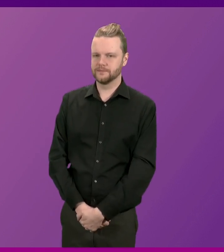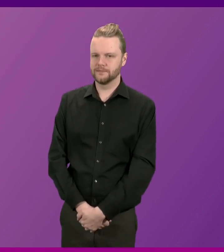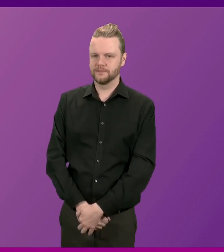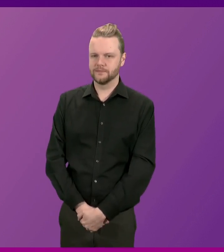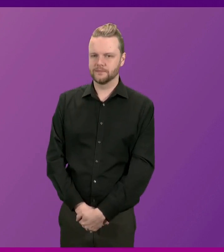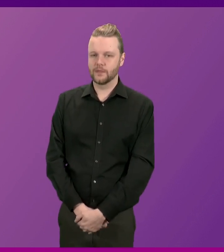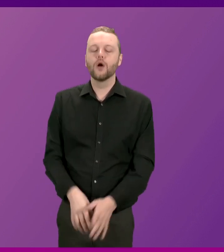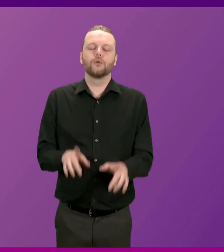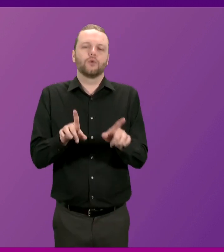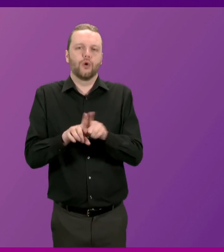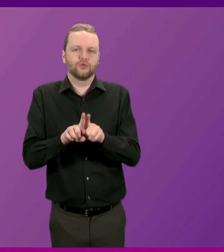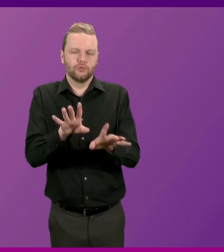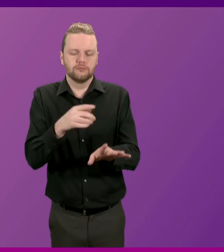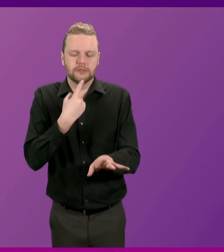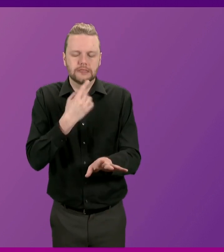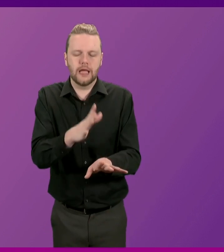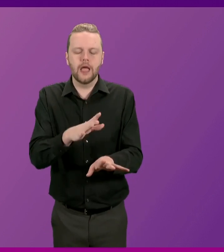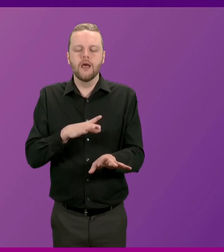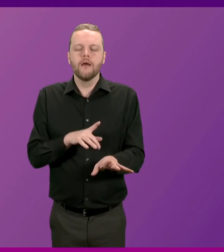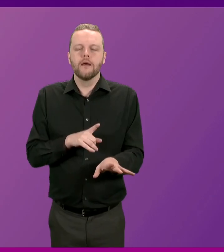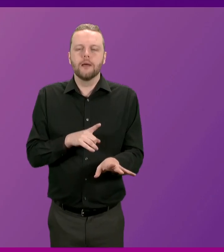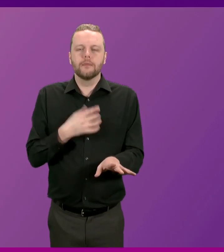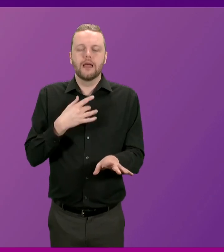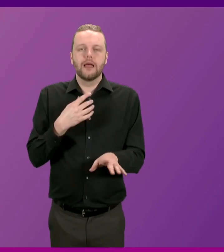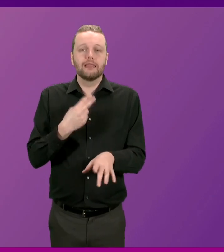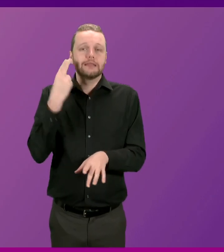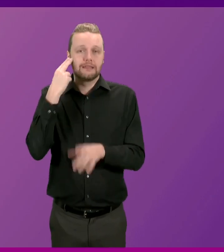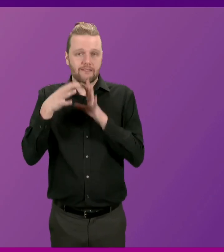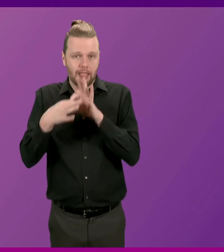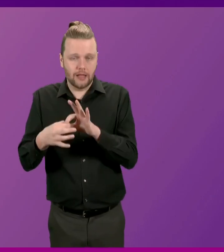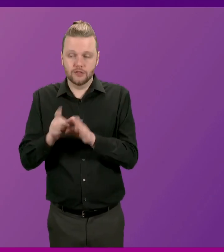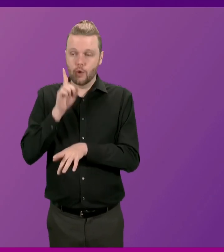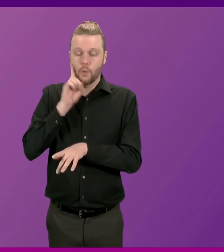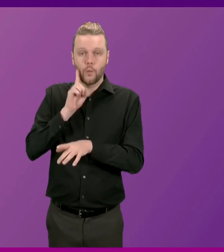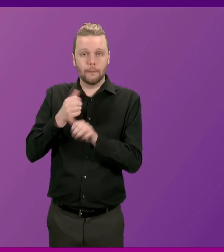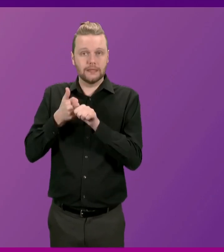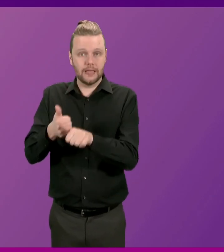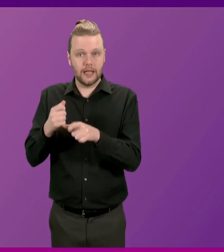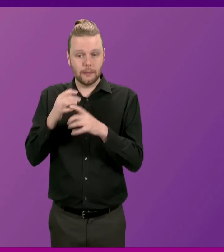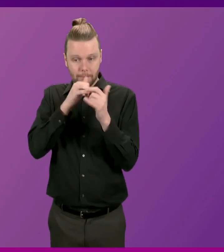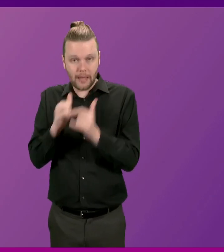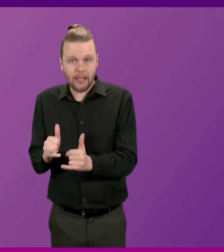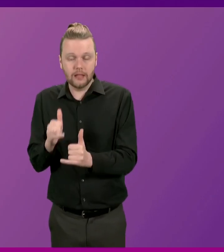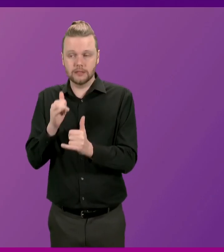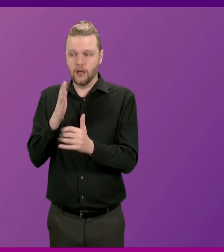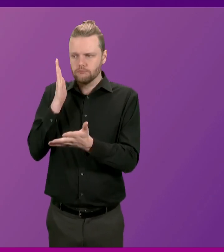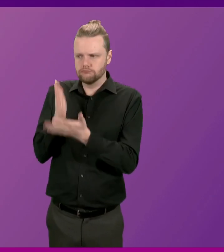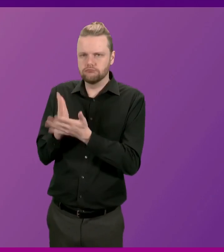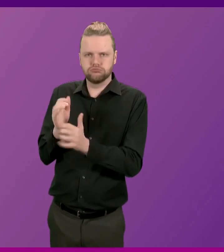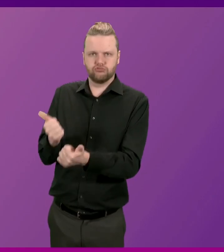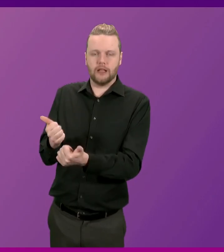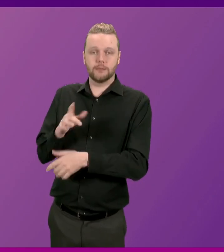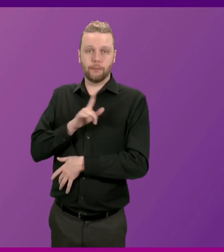And just to say that I think that definitely the DeafLinks and Women's Aid pilot is definitely what it does look like, because they have